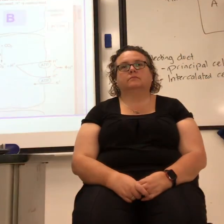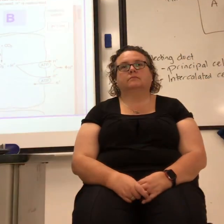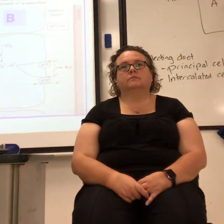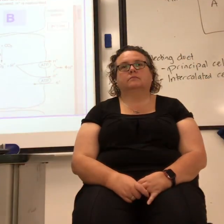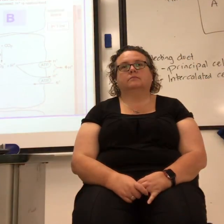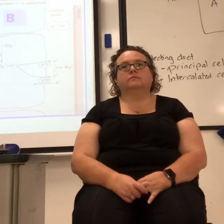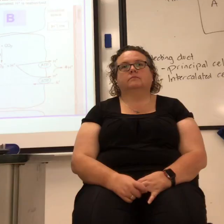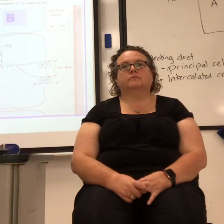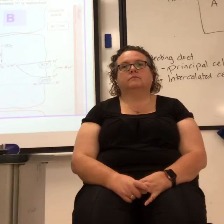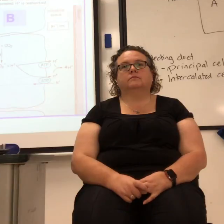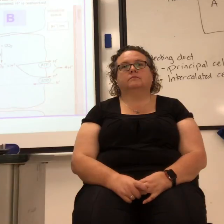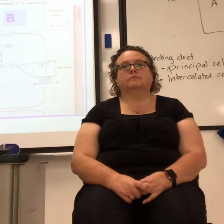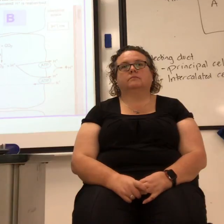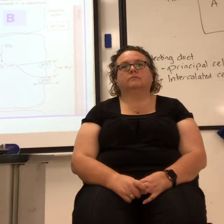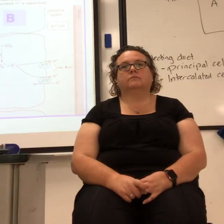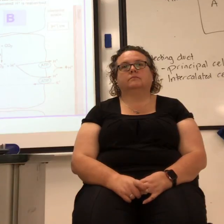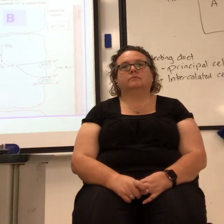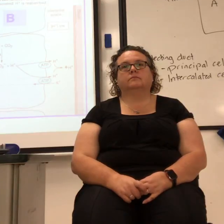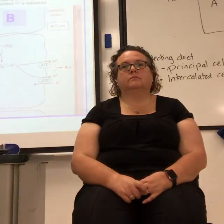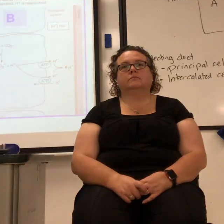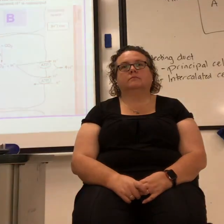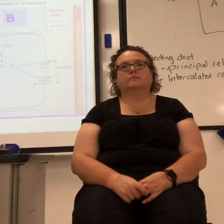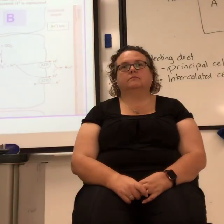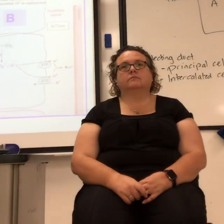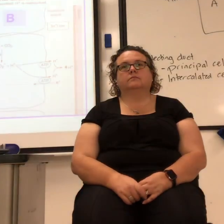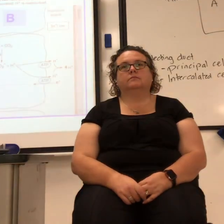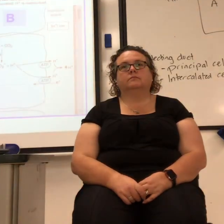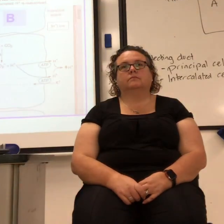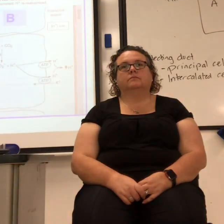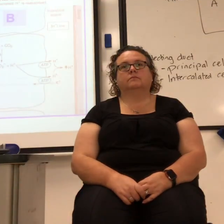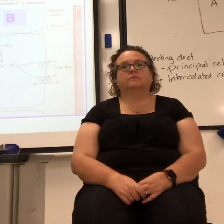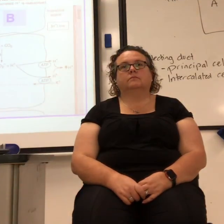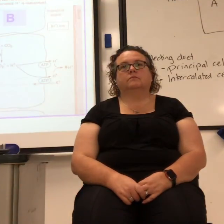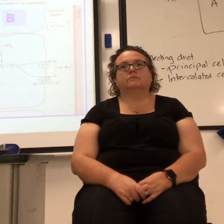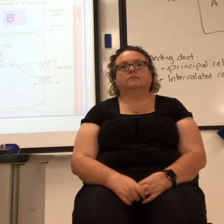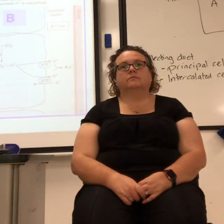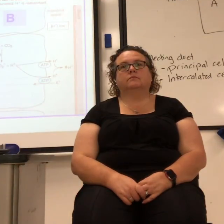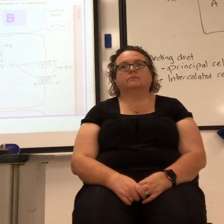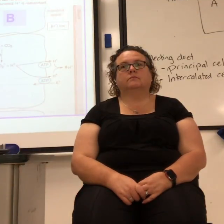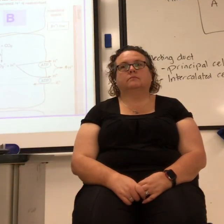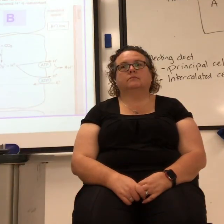Filtrate blood on this side. Here's the B cell.